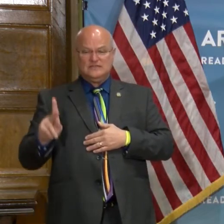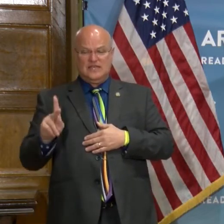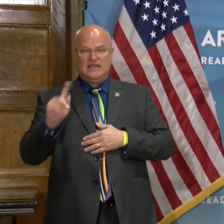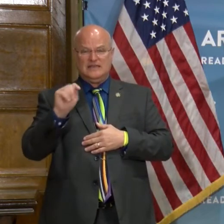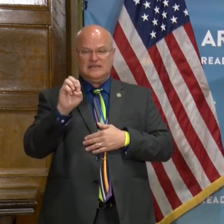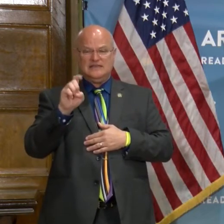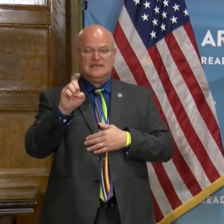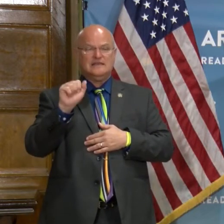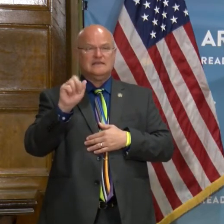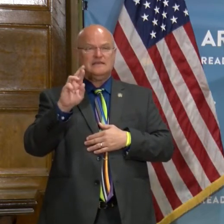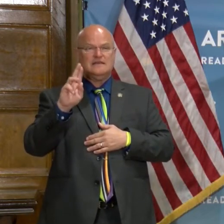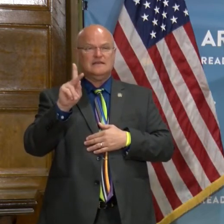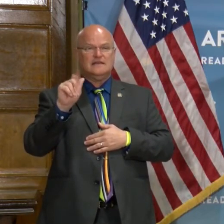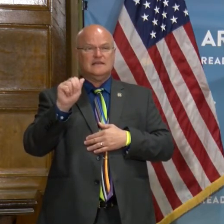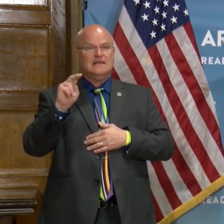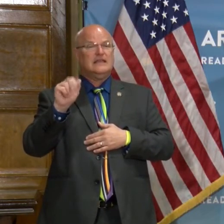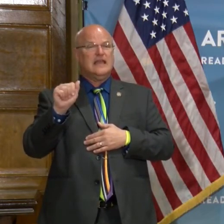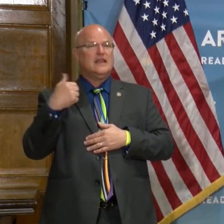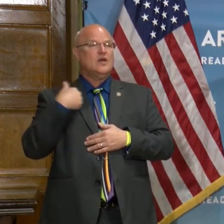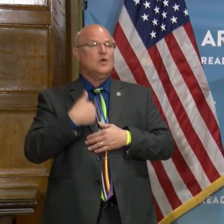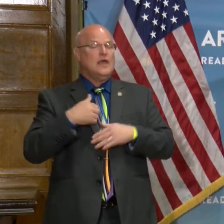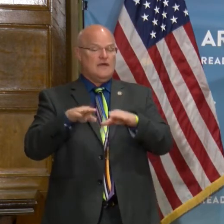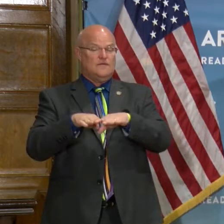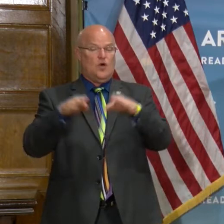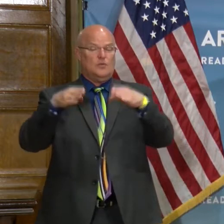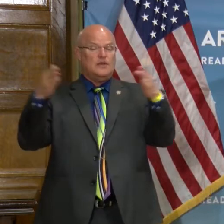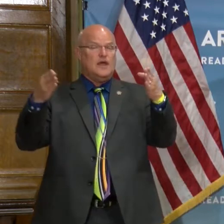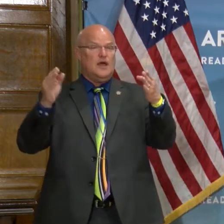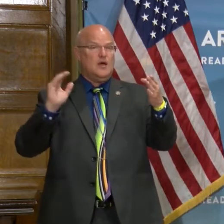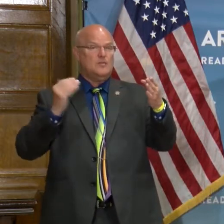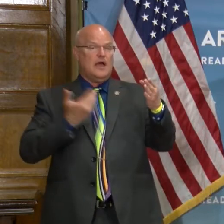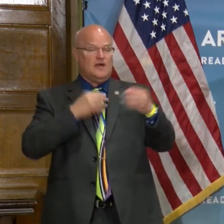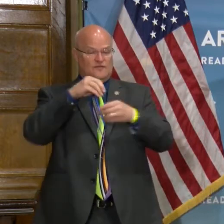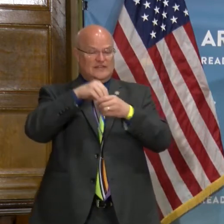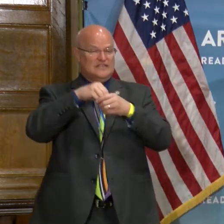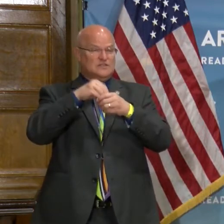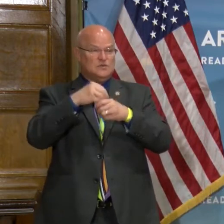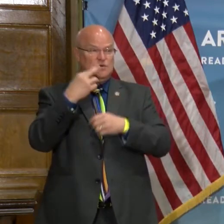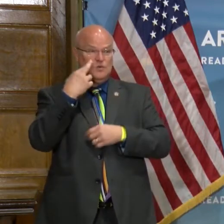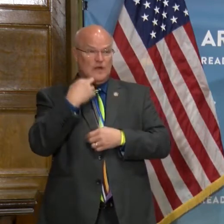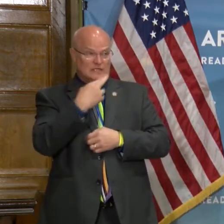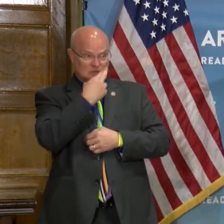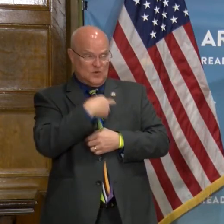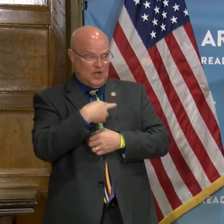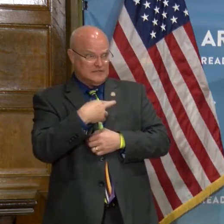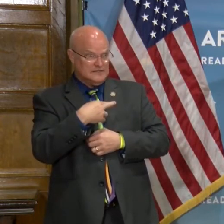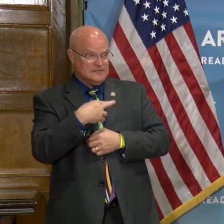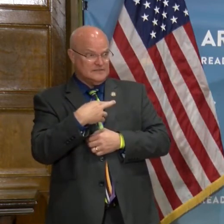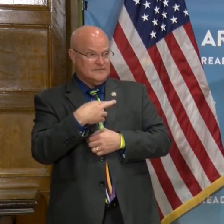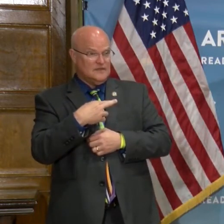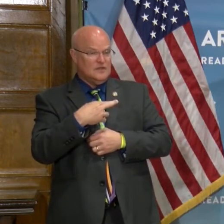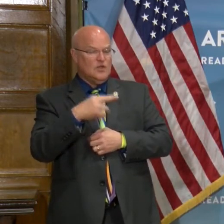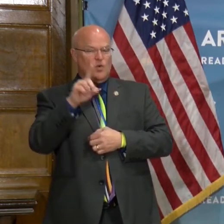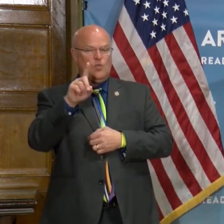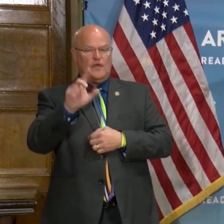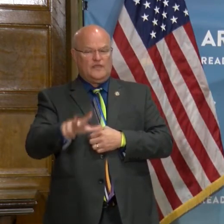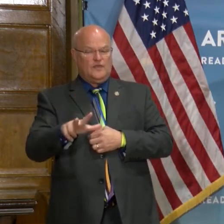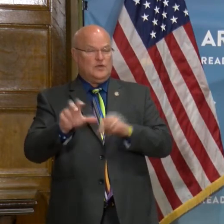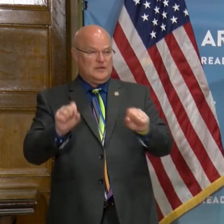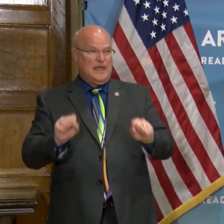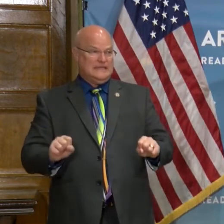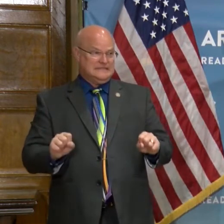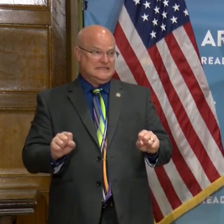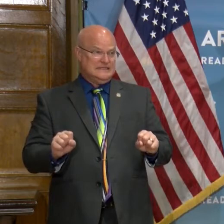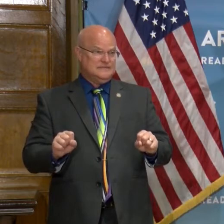for example, we have opened it up for indoor dining of our restaurants to 1/3